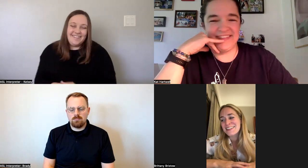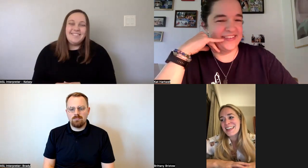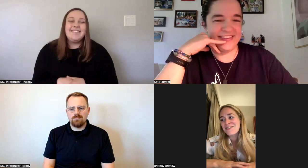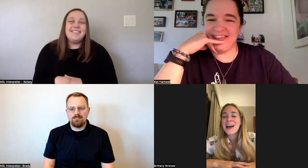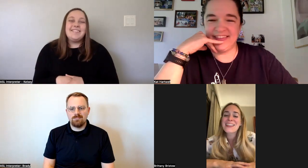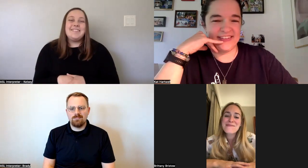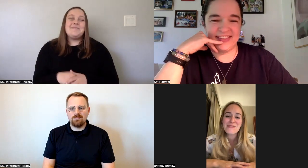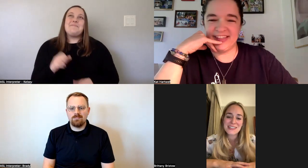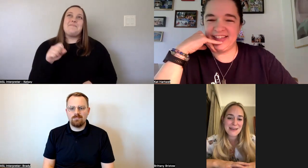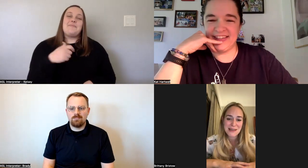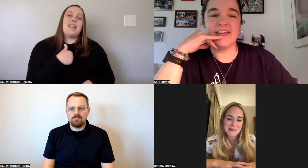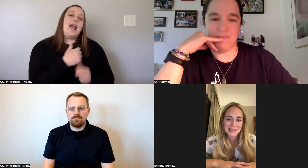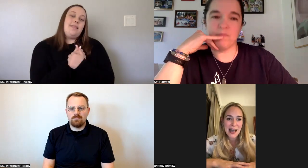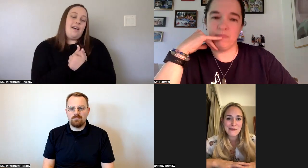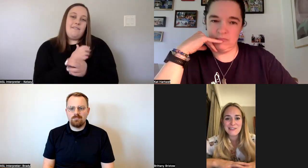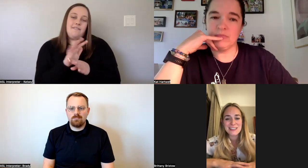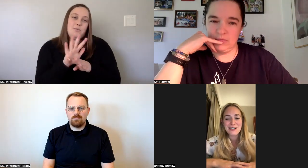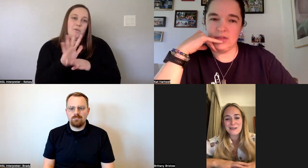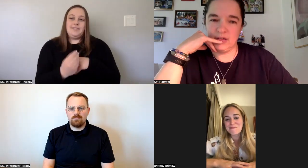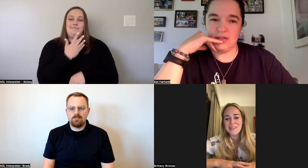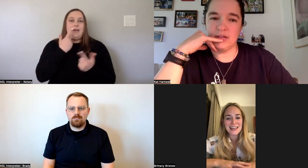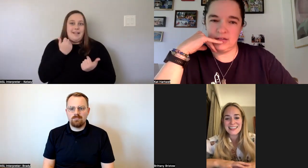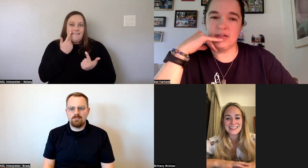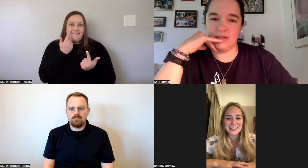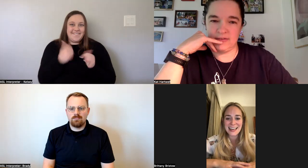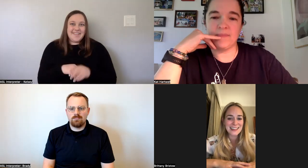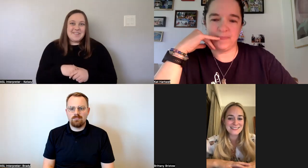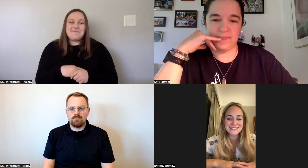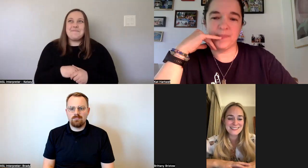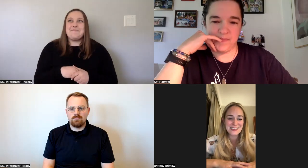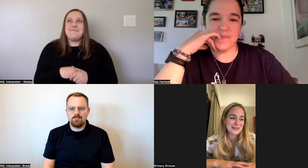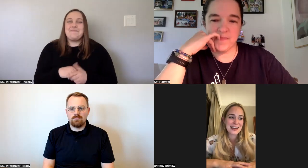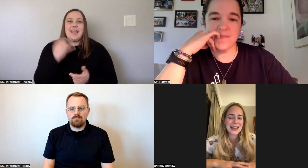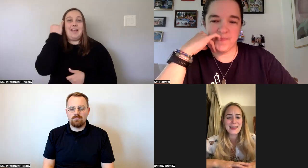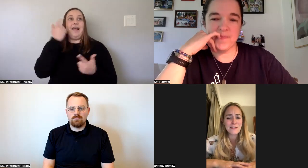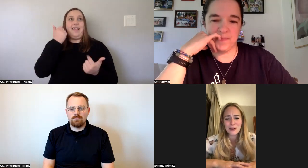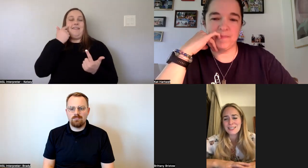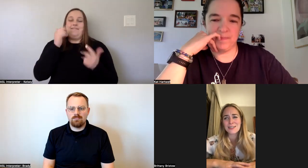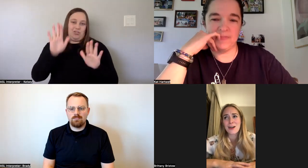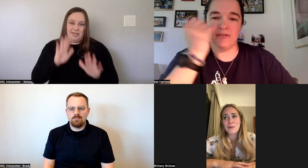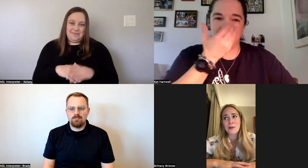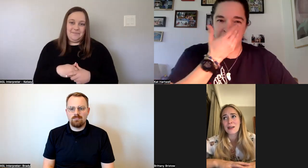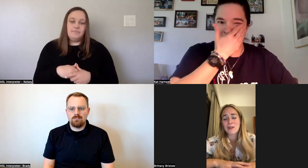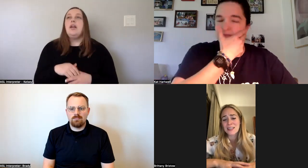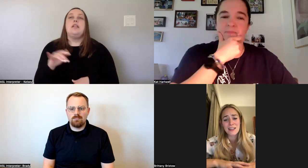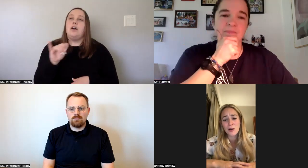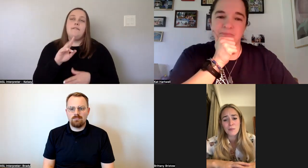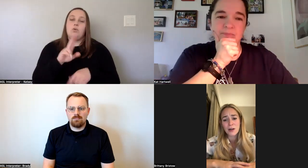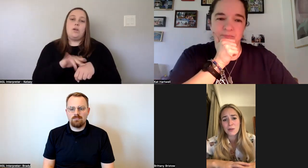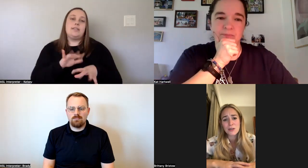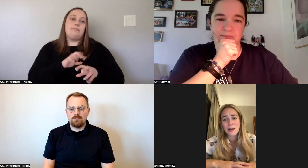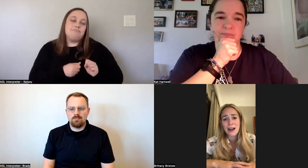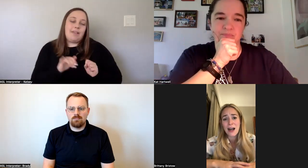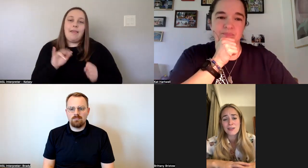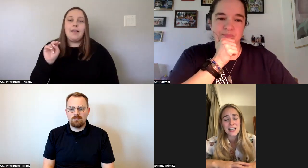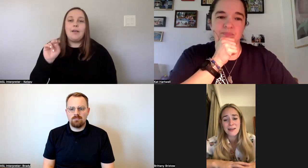Yeah, well, I love movies that make me laugh. So anything like that is great. And then of course there's the heartbreaking ones like The Notebook,